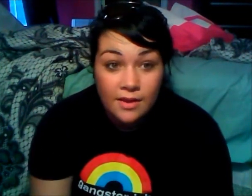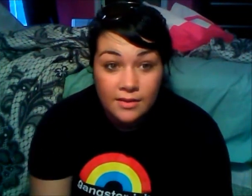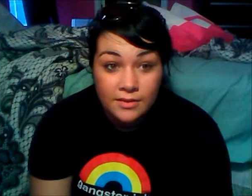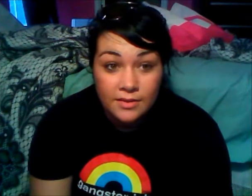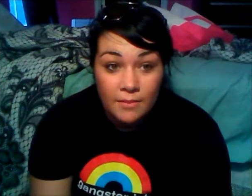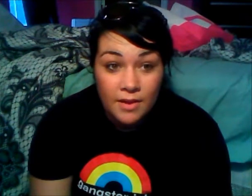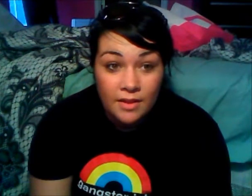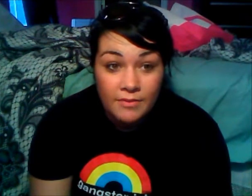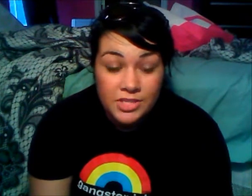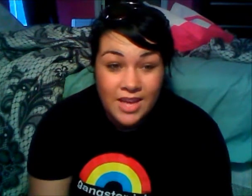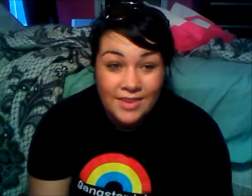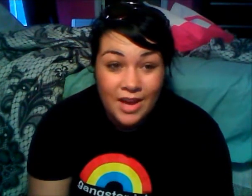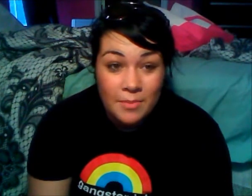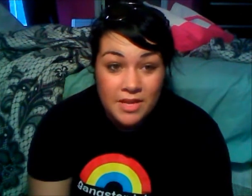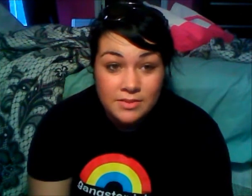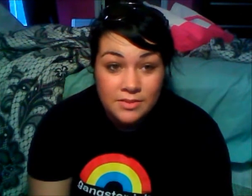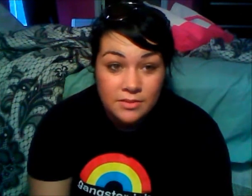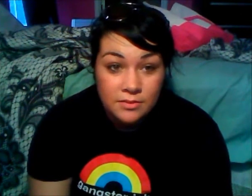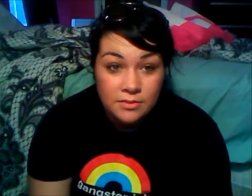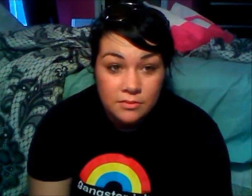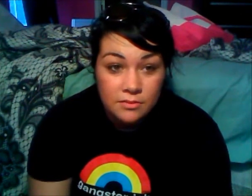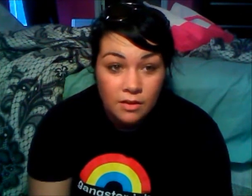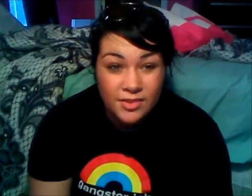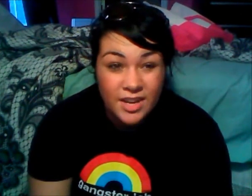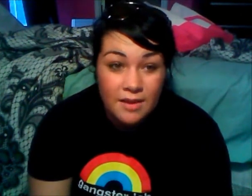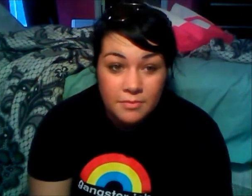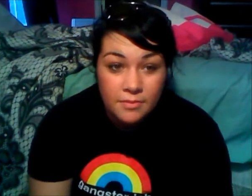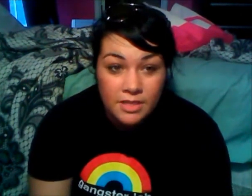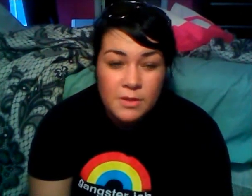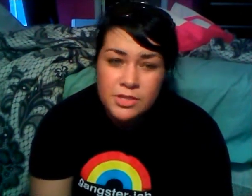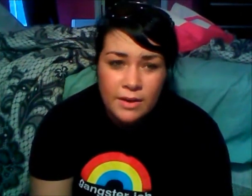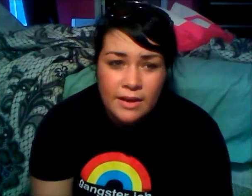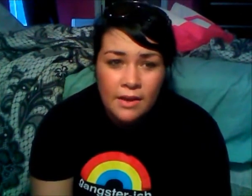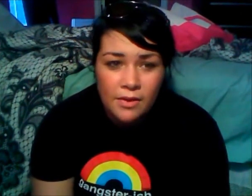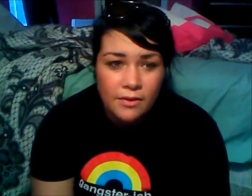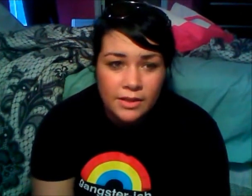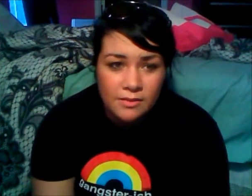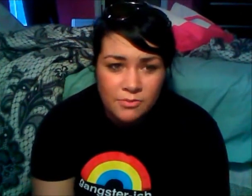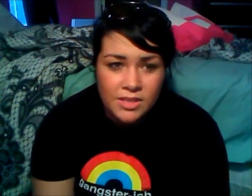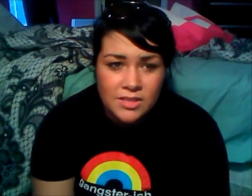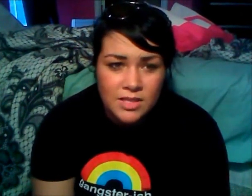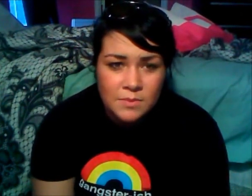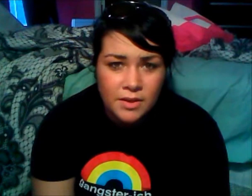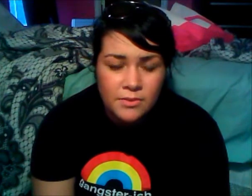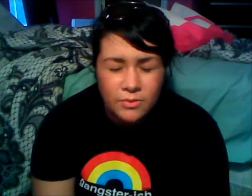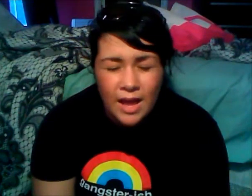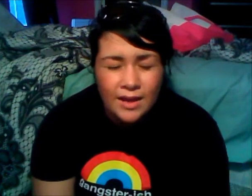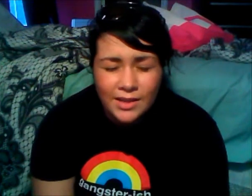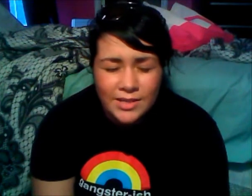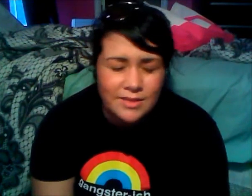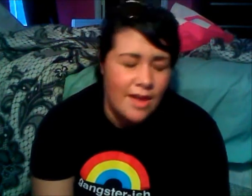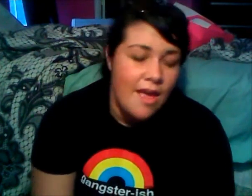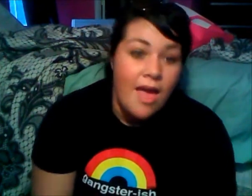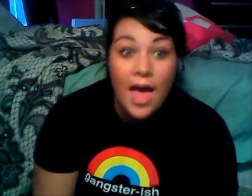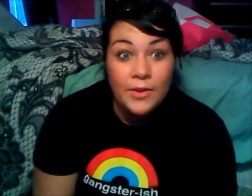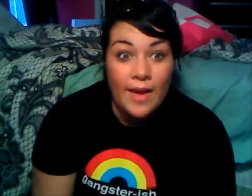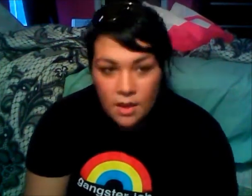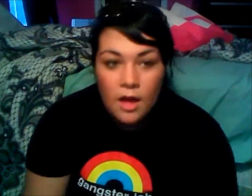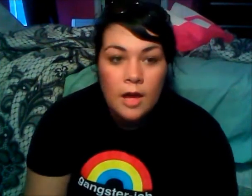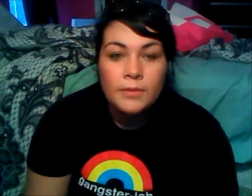and my life is just kind of a hot mess all the time. Especially right now, though, like, it really sucks, but we're not gonna get into that. Anyway, a couple of